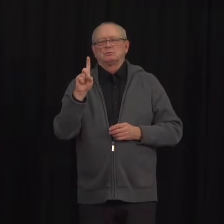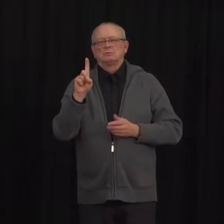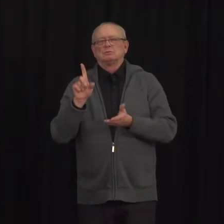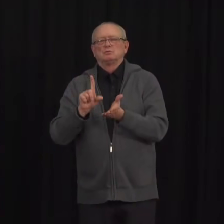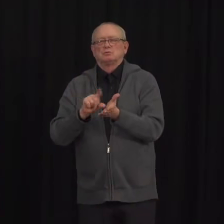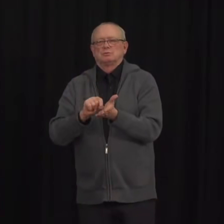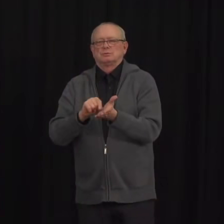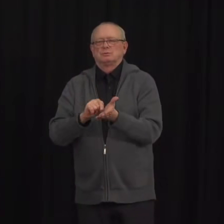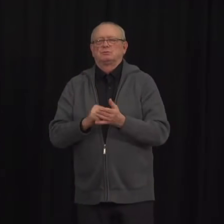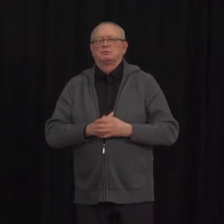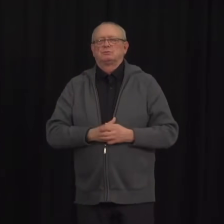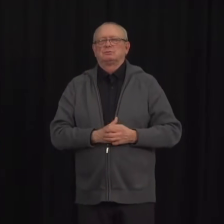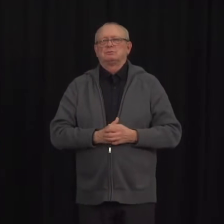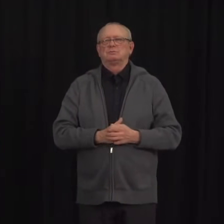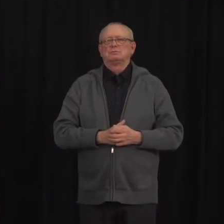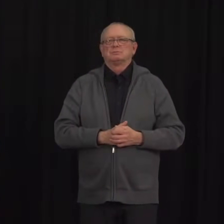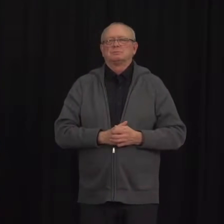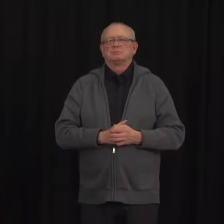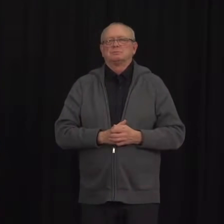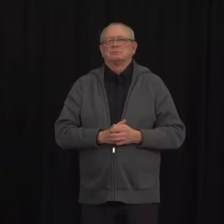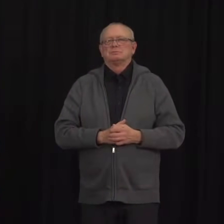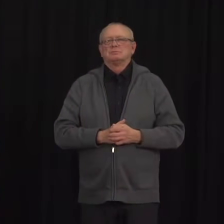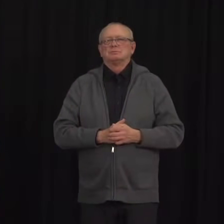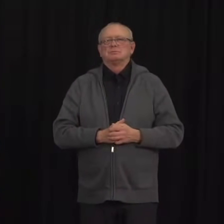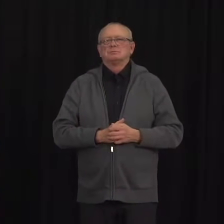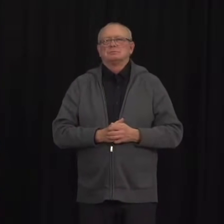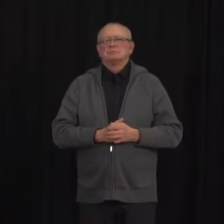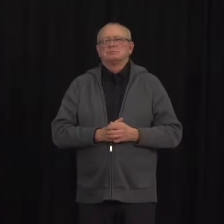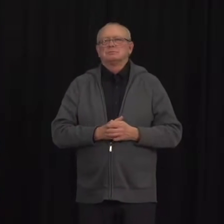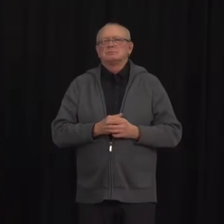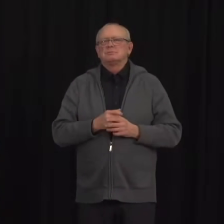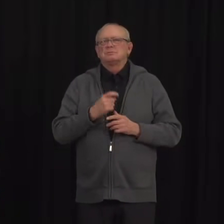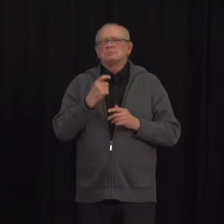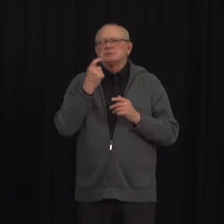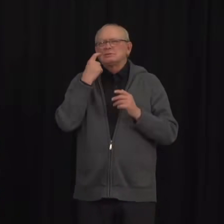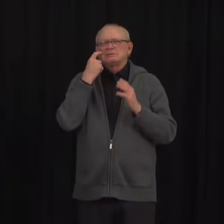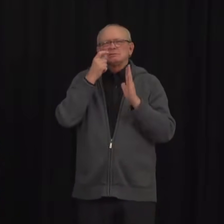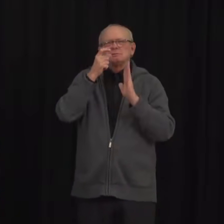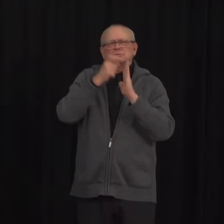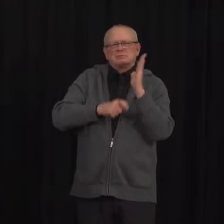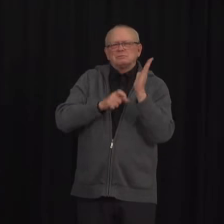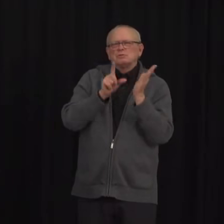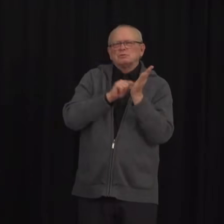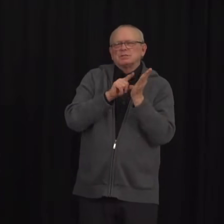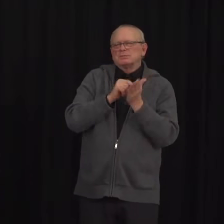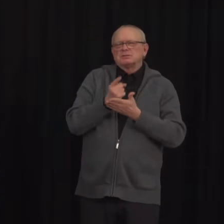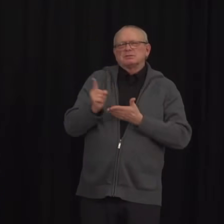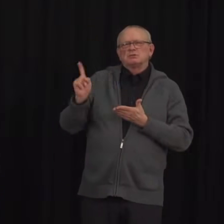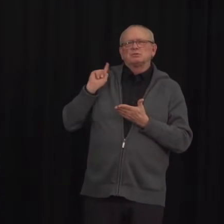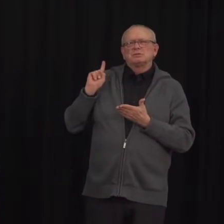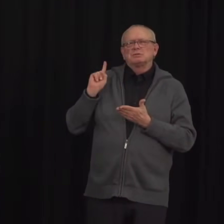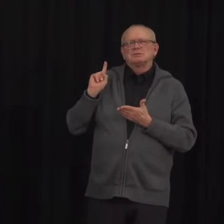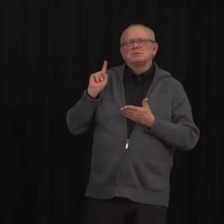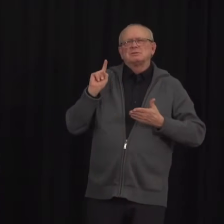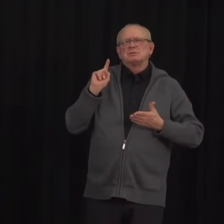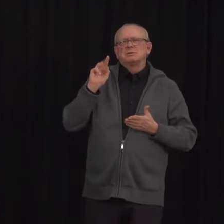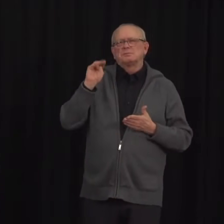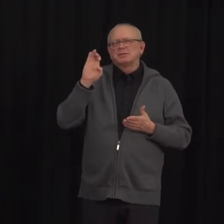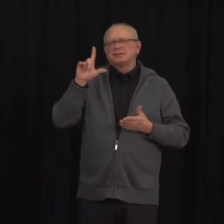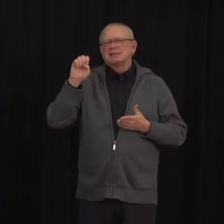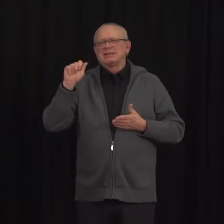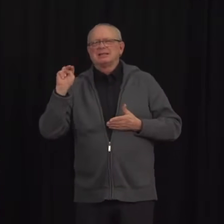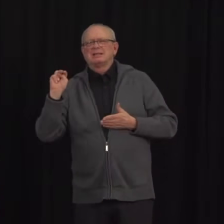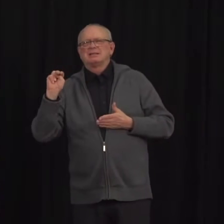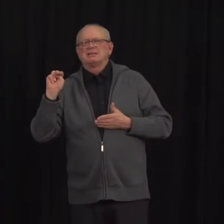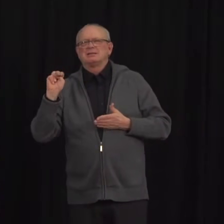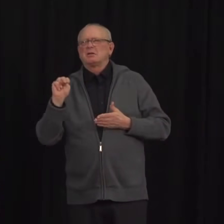Dr. Hinshaw, there was an article in Maclean's magazine just last week, which is rather fiercely critical of you.